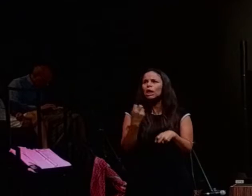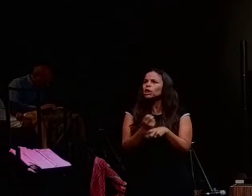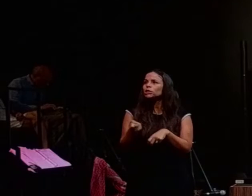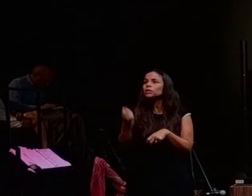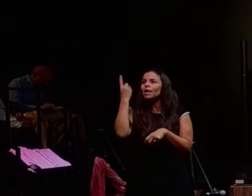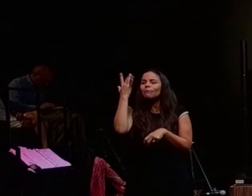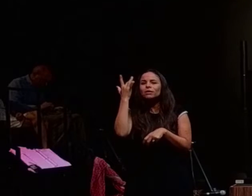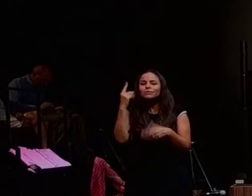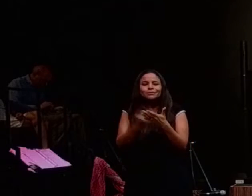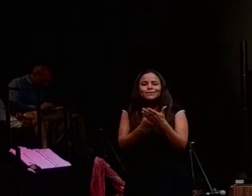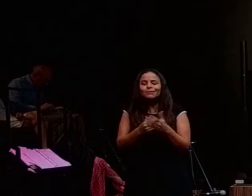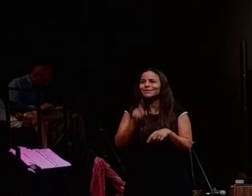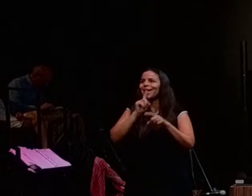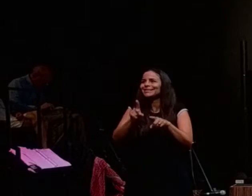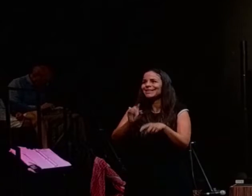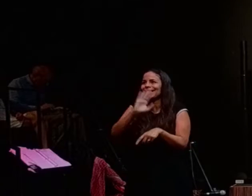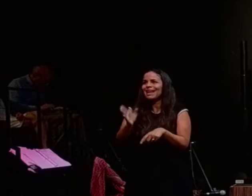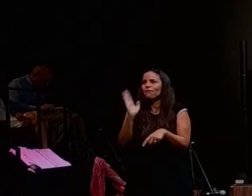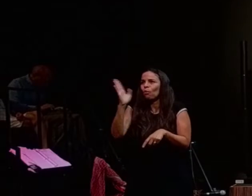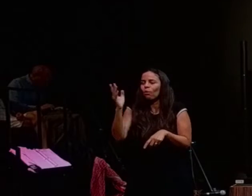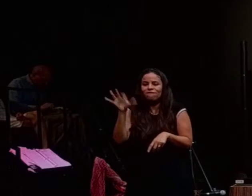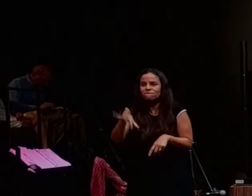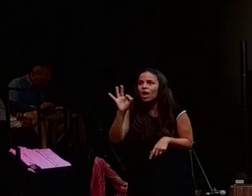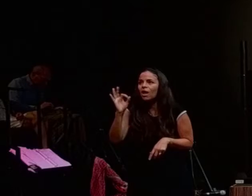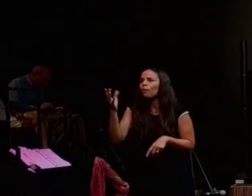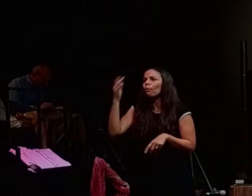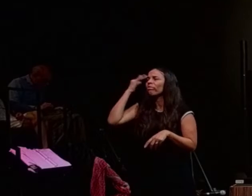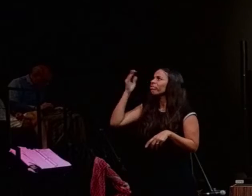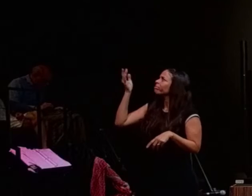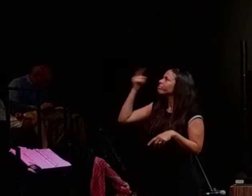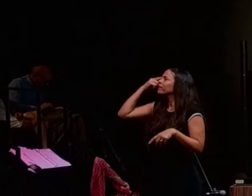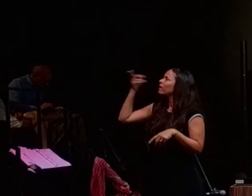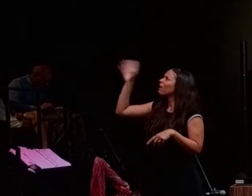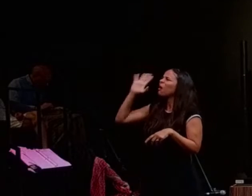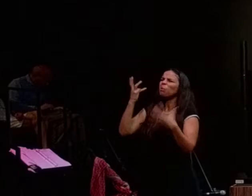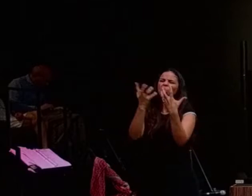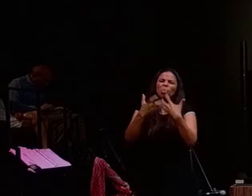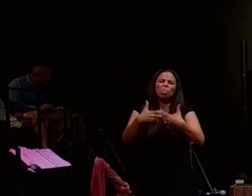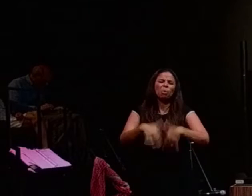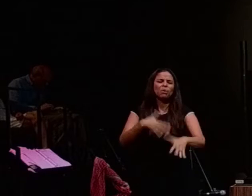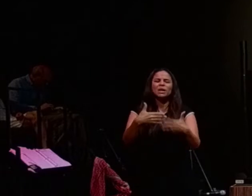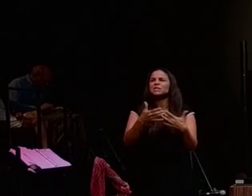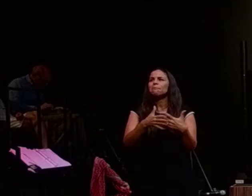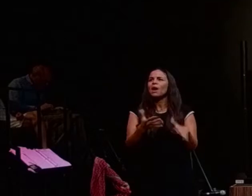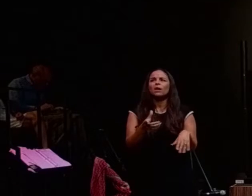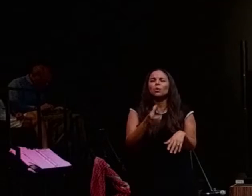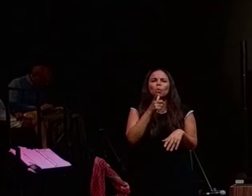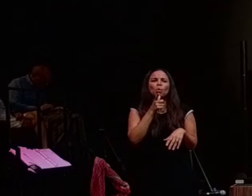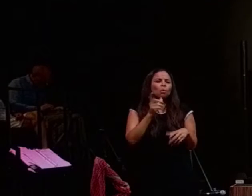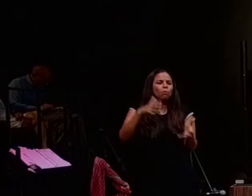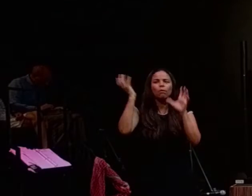there's just not an answer. Sometimes all it is that, God is going to work through this situation regardless of who you think is at fault or